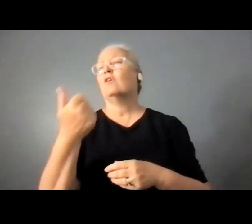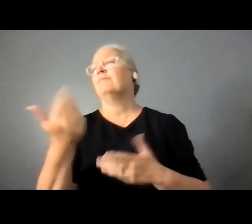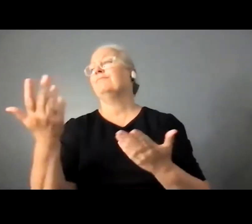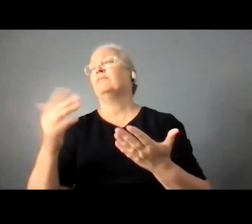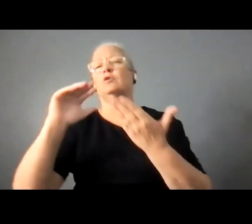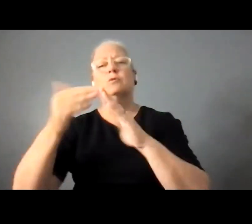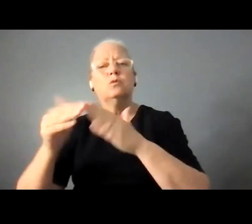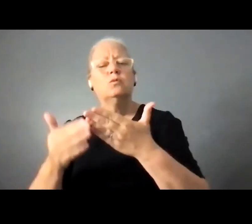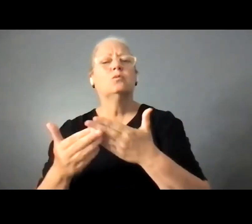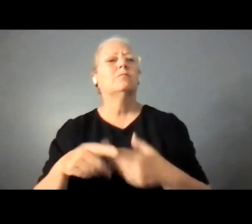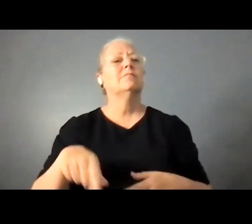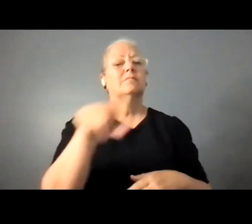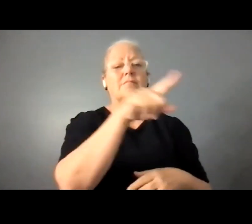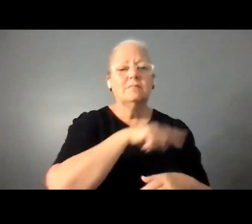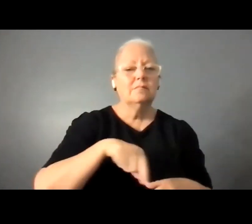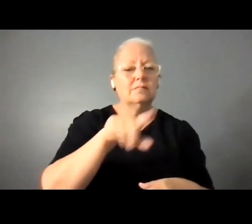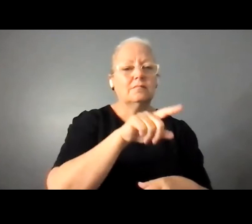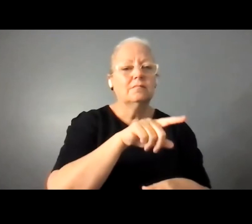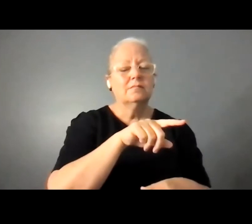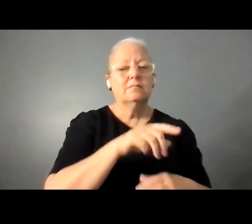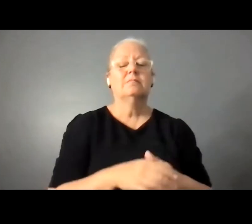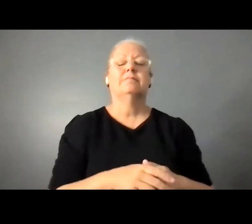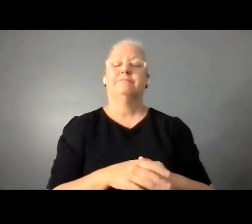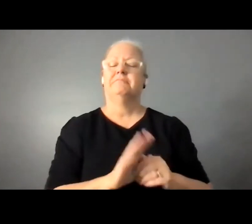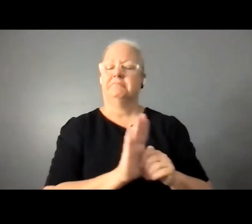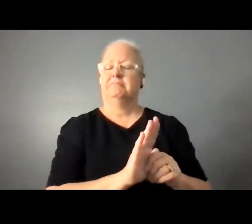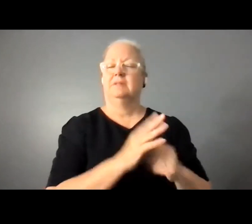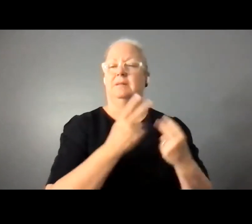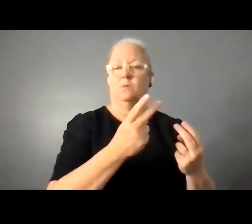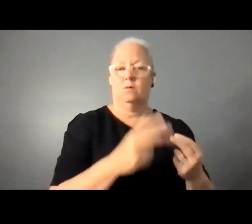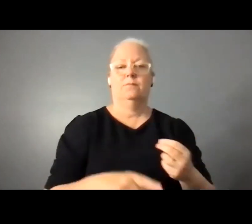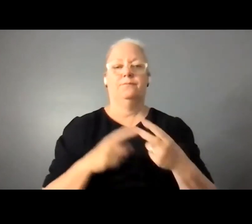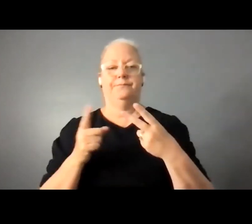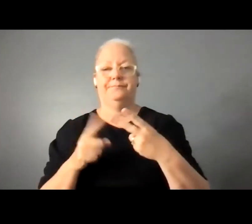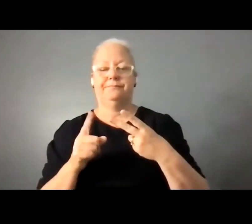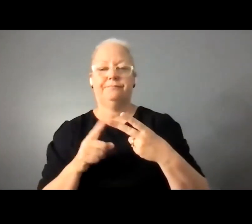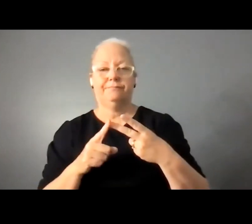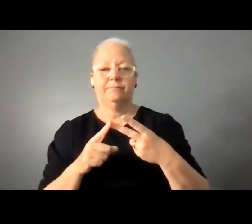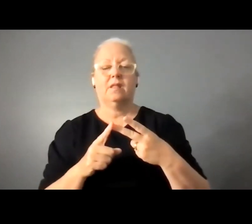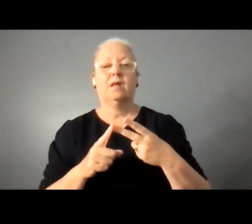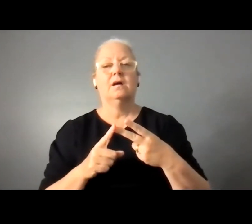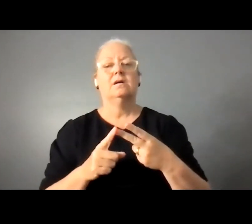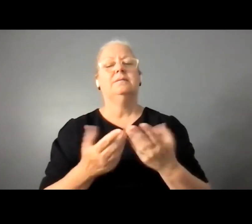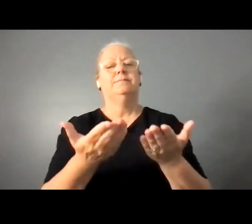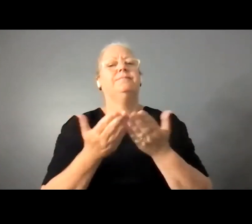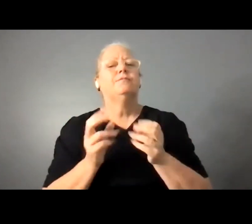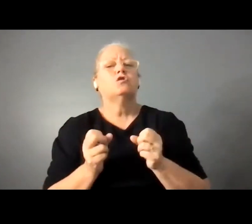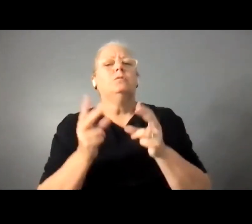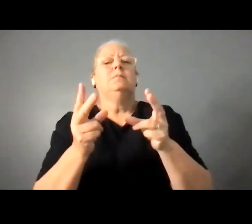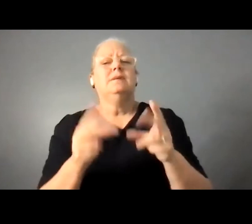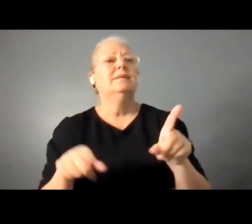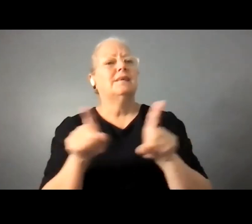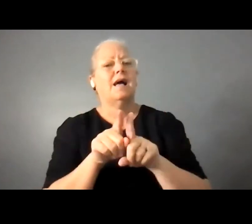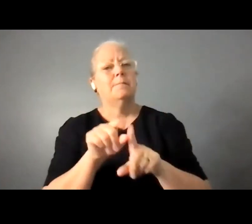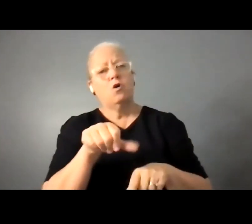to eliminate that. Secondly, we should be given a chance to participate like others to see us